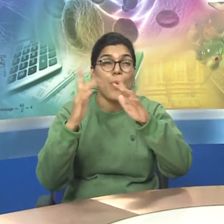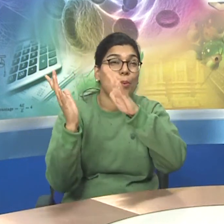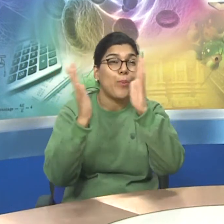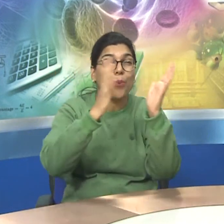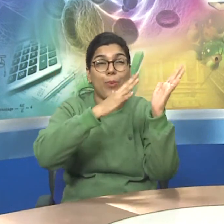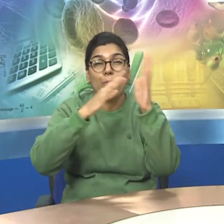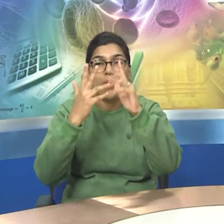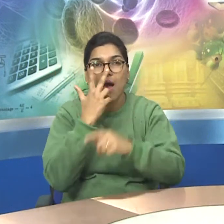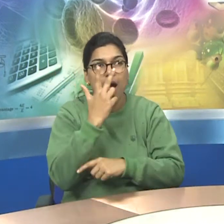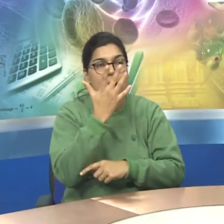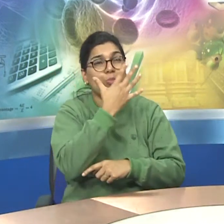time.